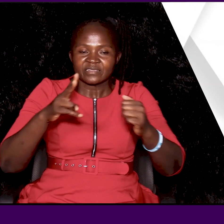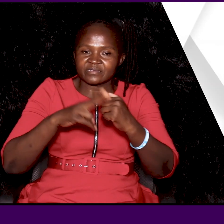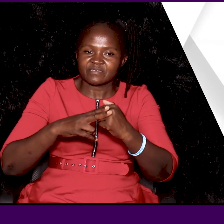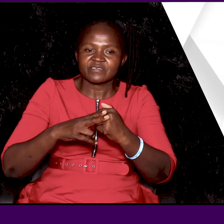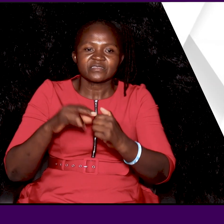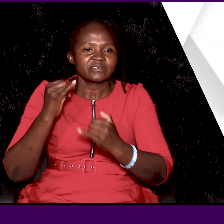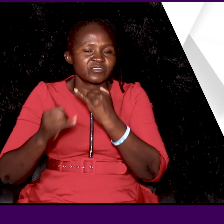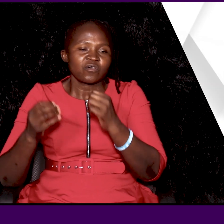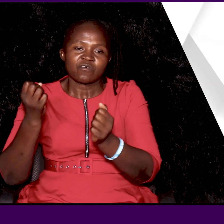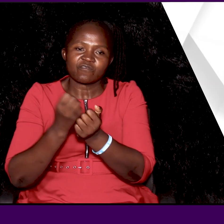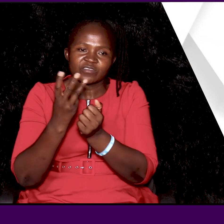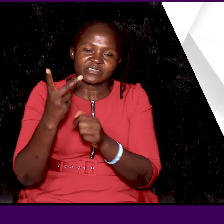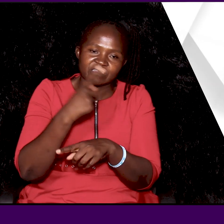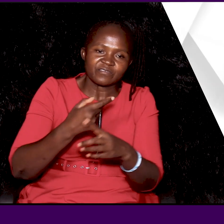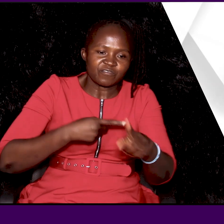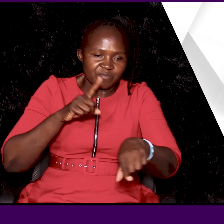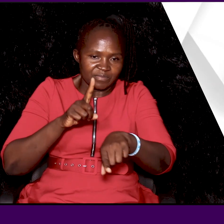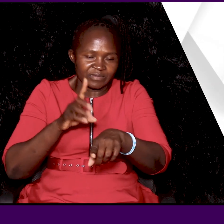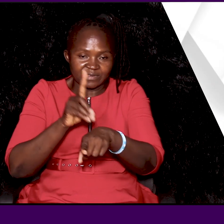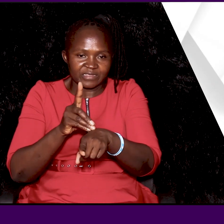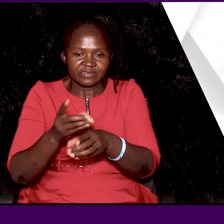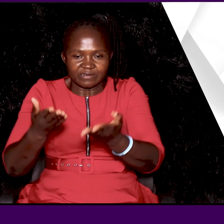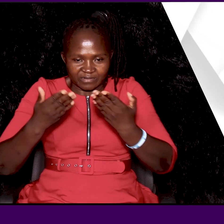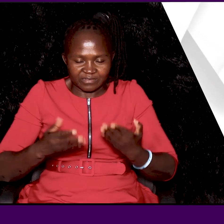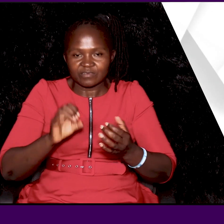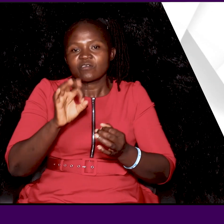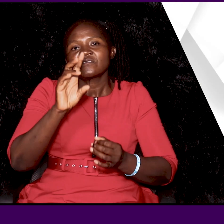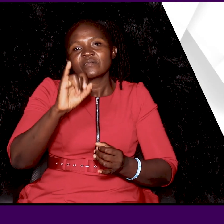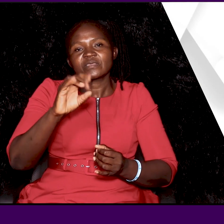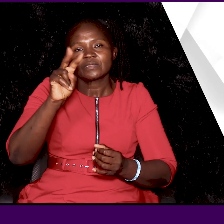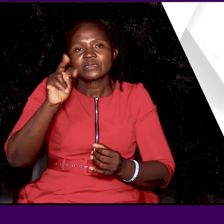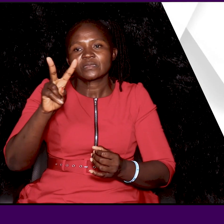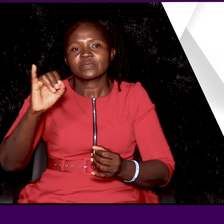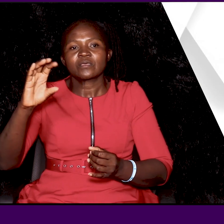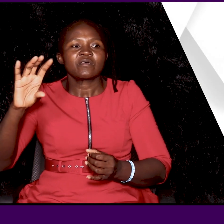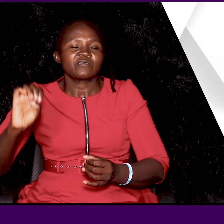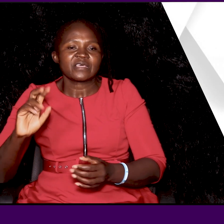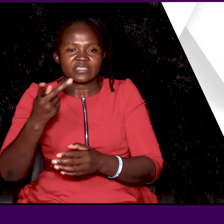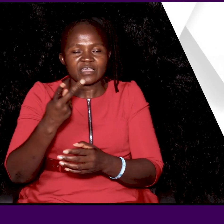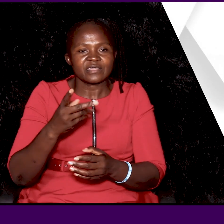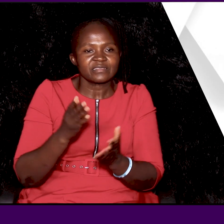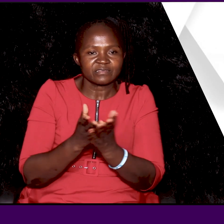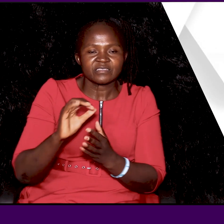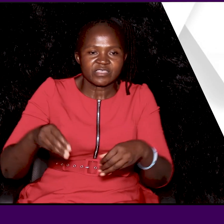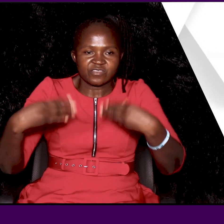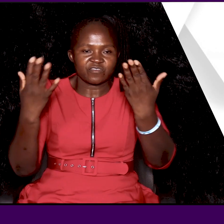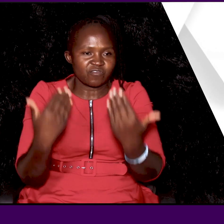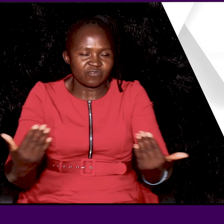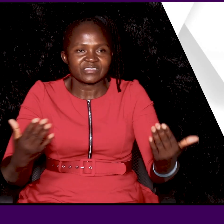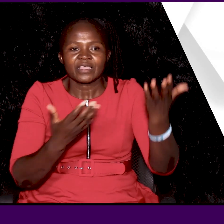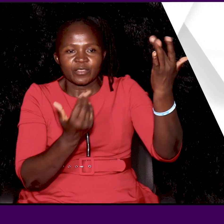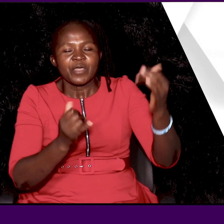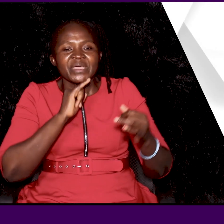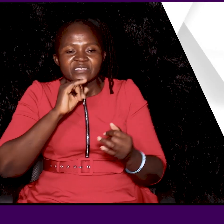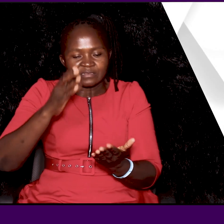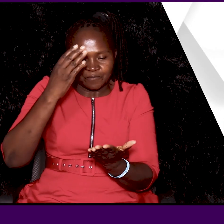14 days from date of receipt of invoice. The third service is issuance of goods. The requirement